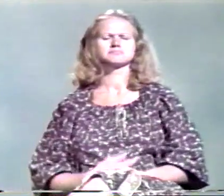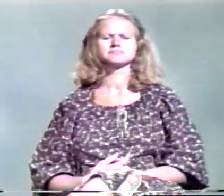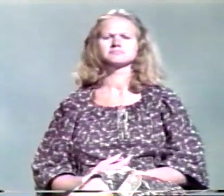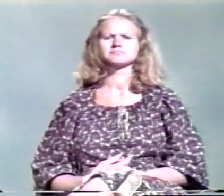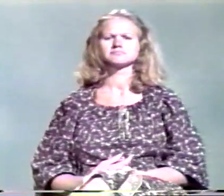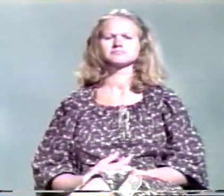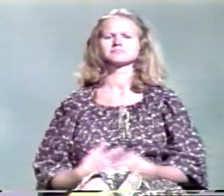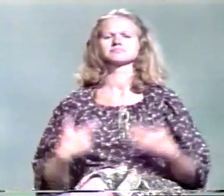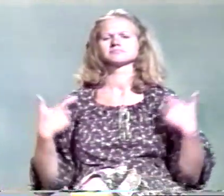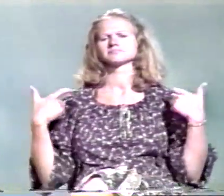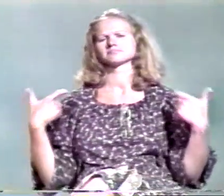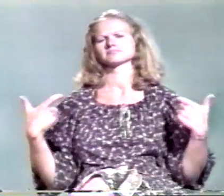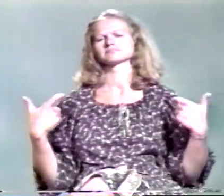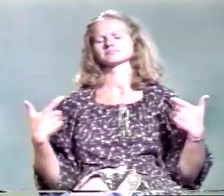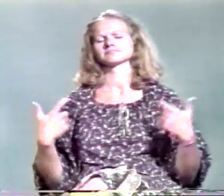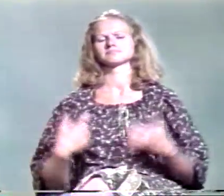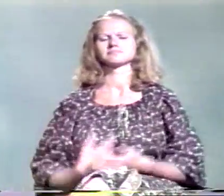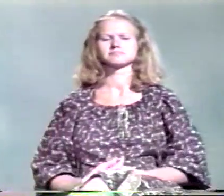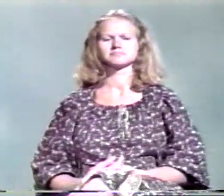Broad shoulders.